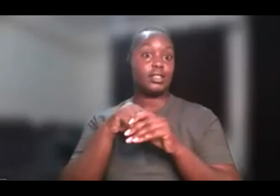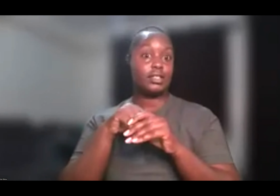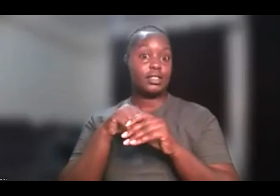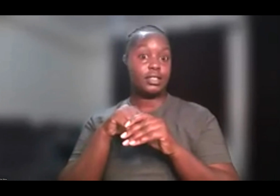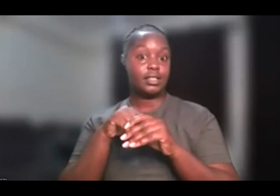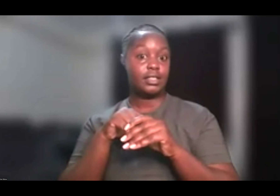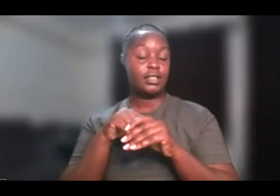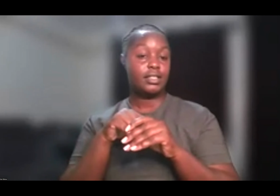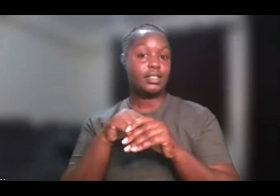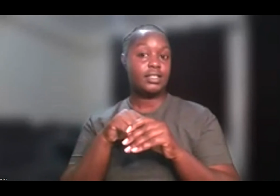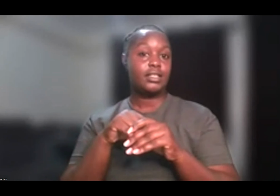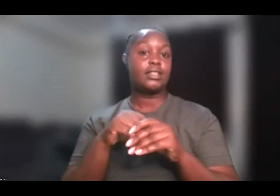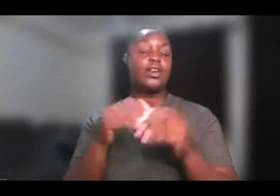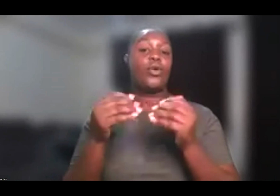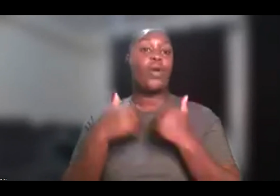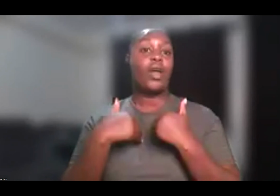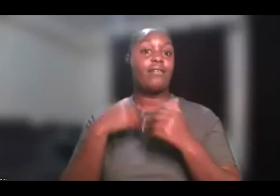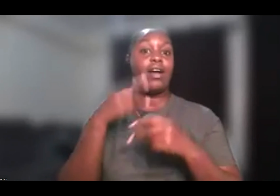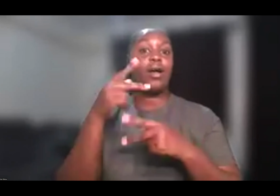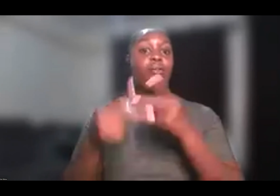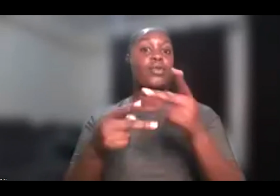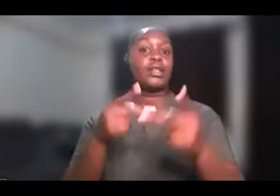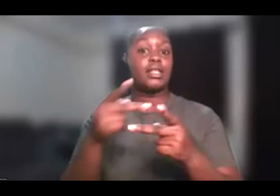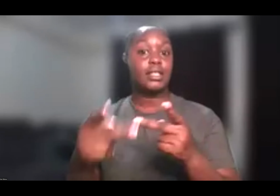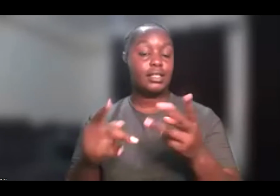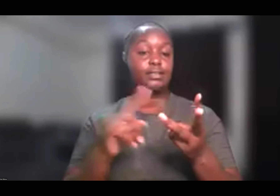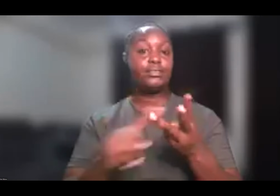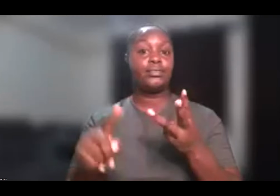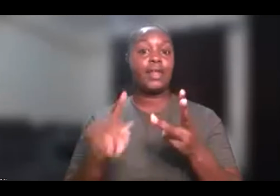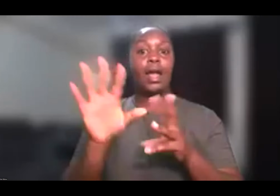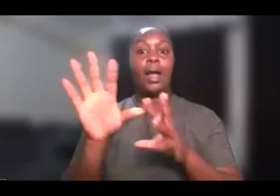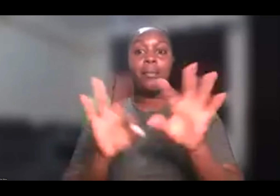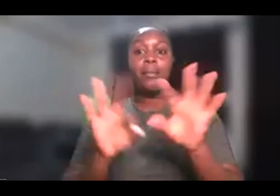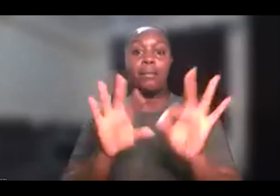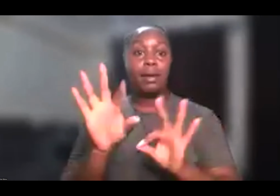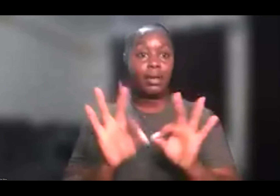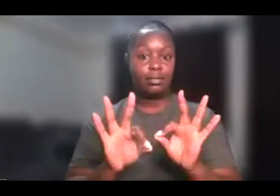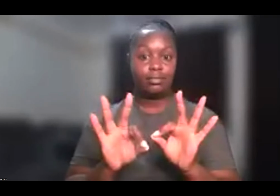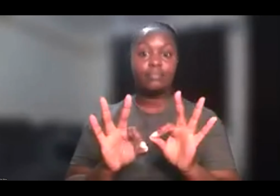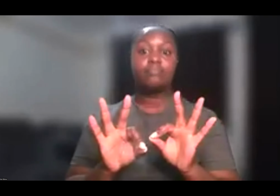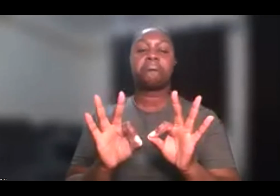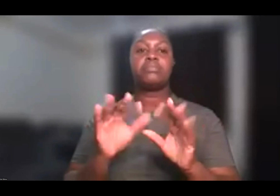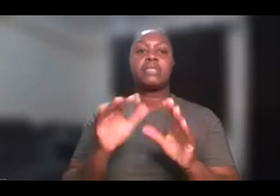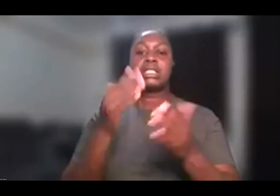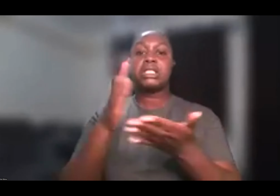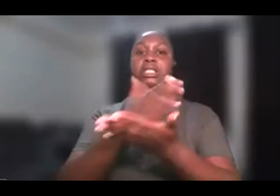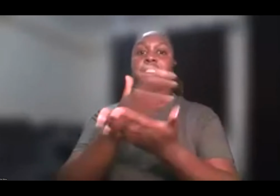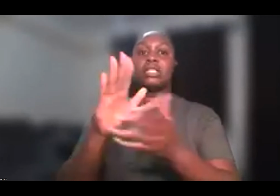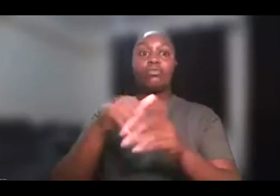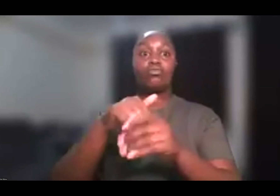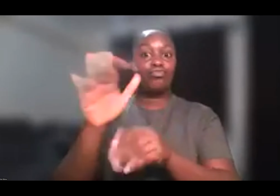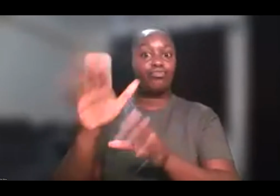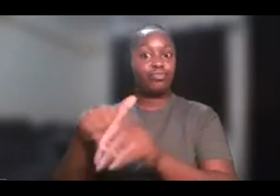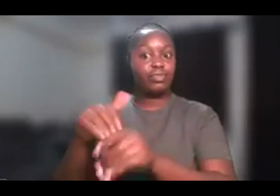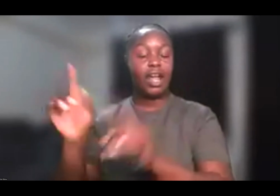the processing step and mapping output and use. So basically the system can take the content and the context